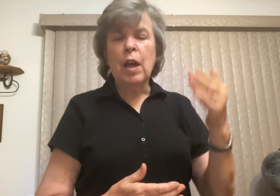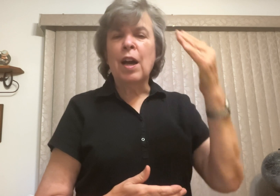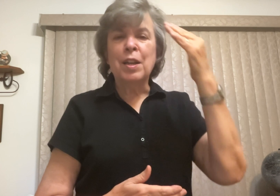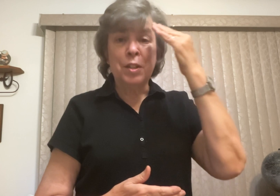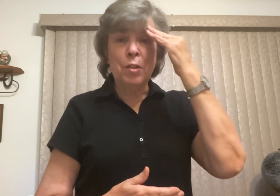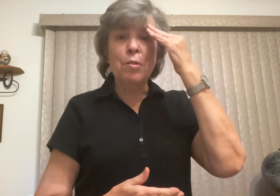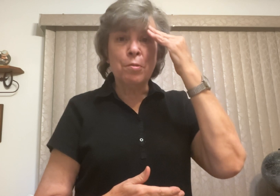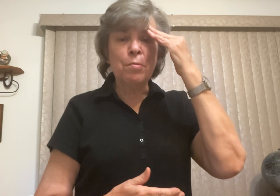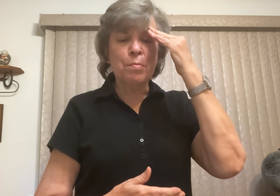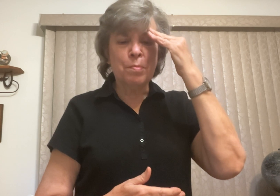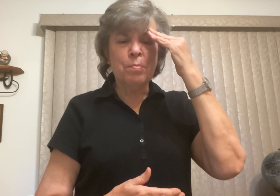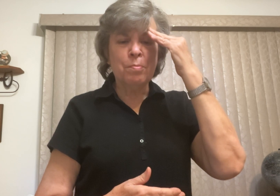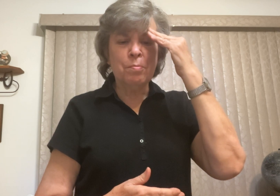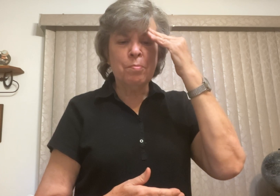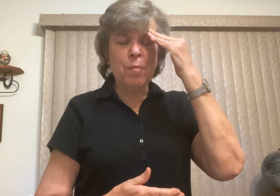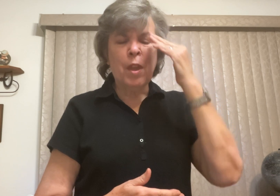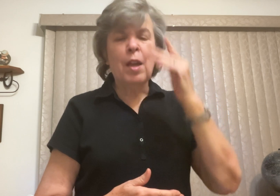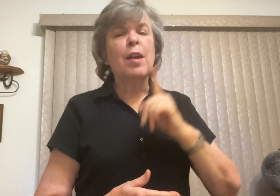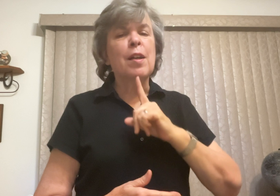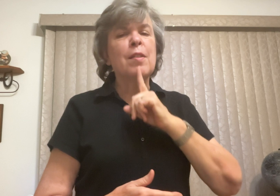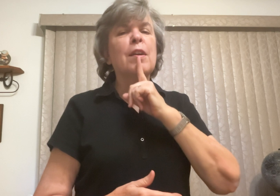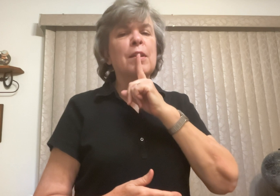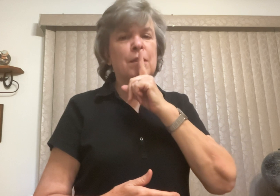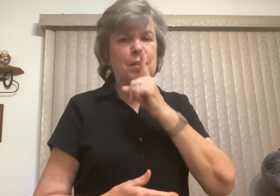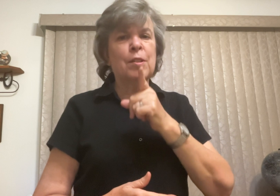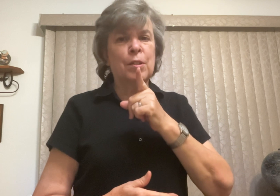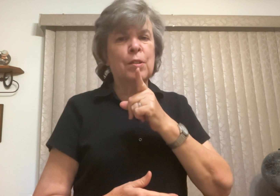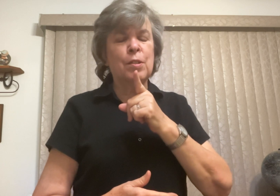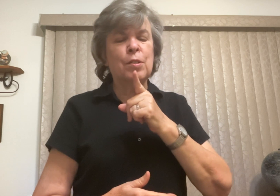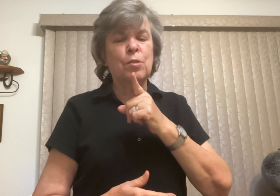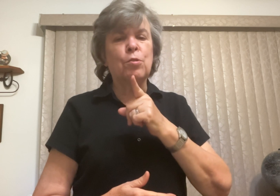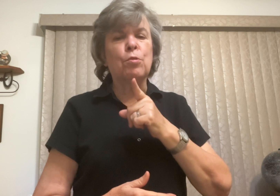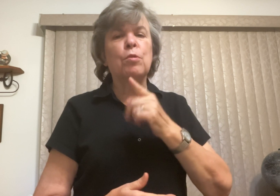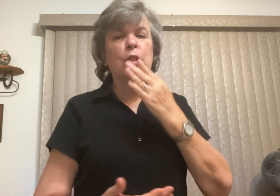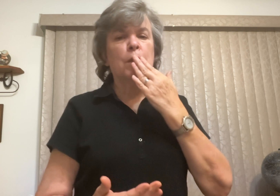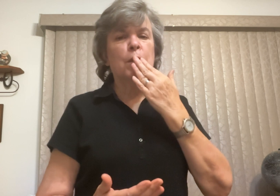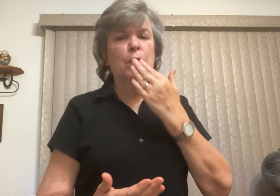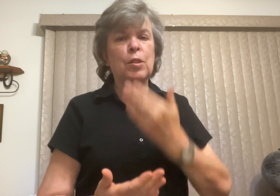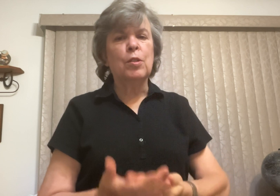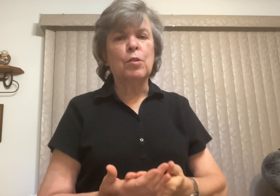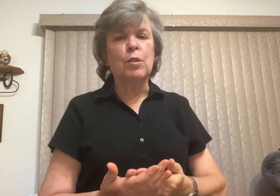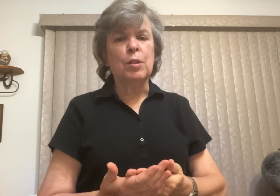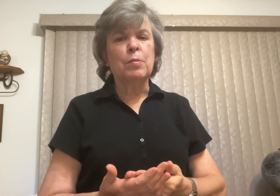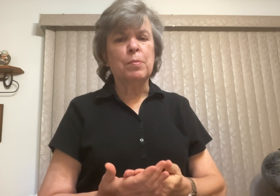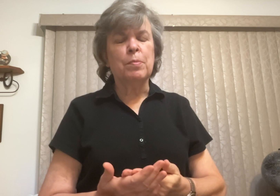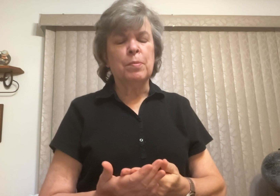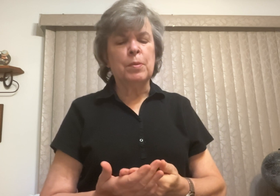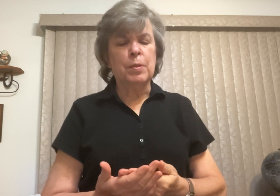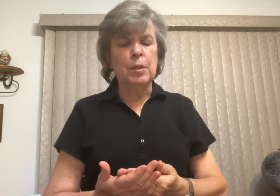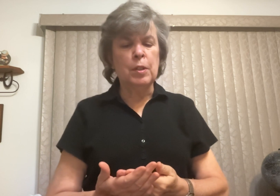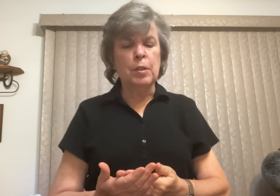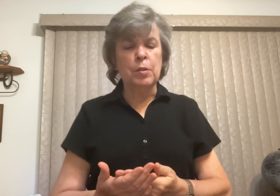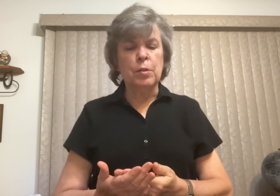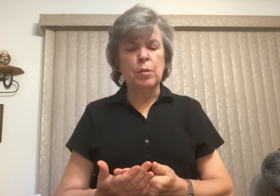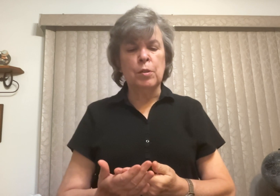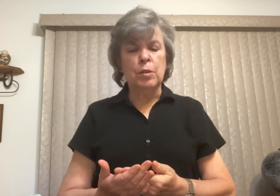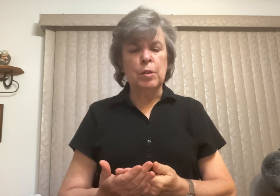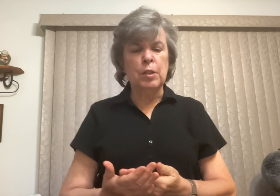I know that it's truly good. It is good. It is